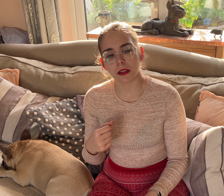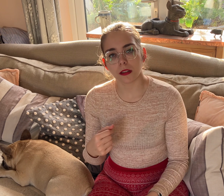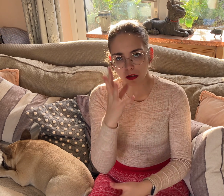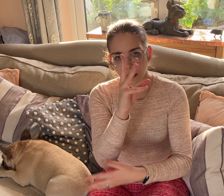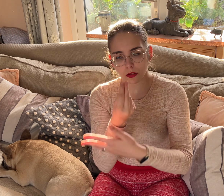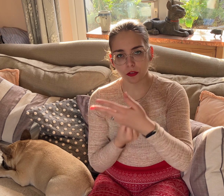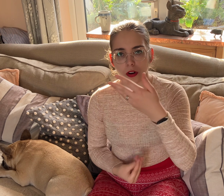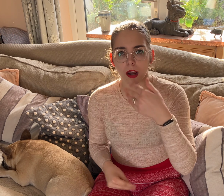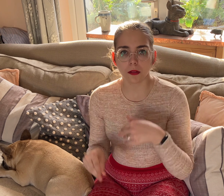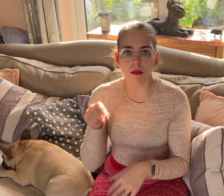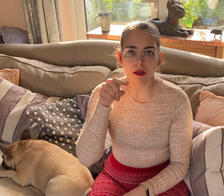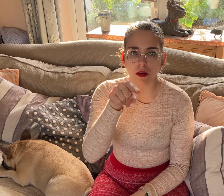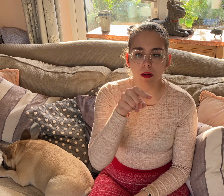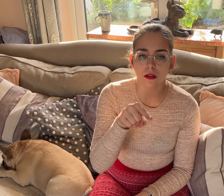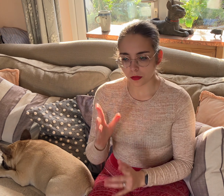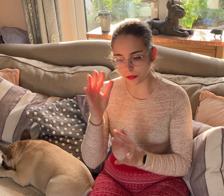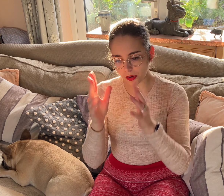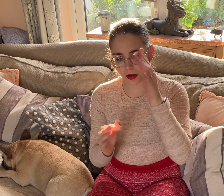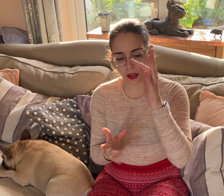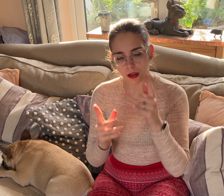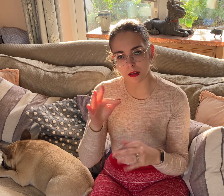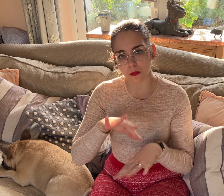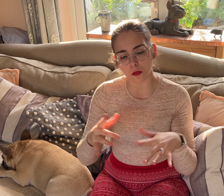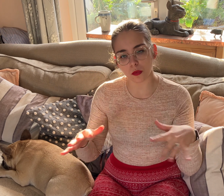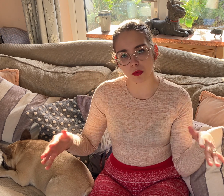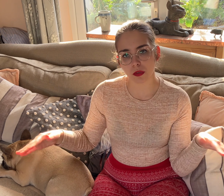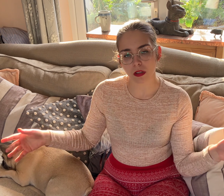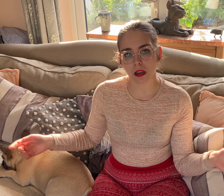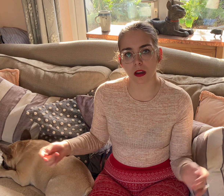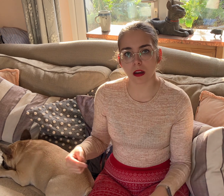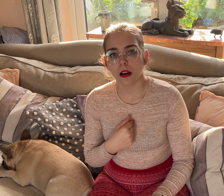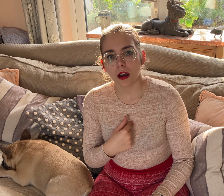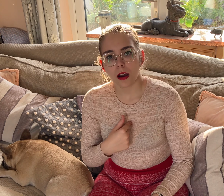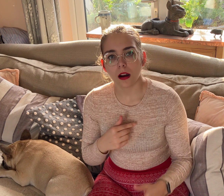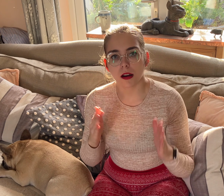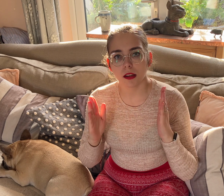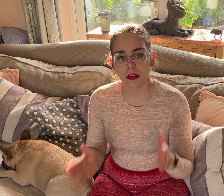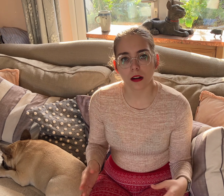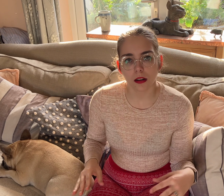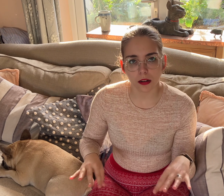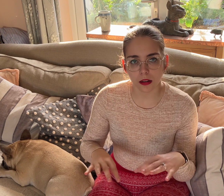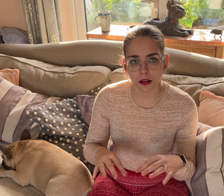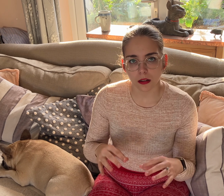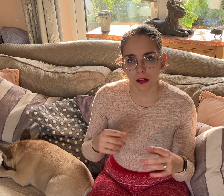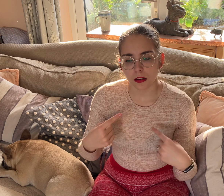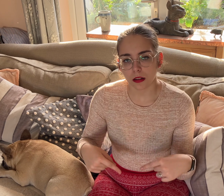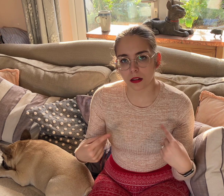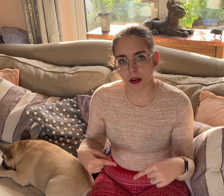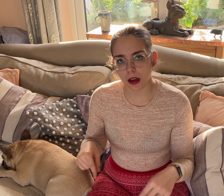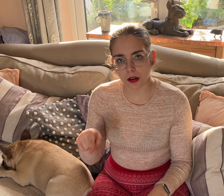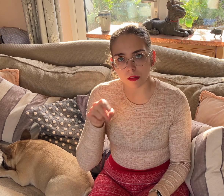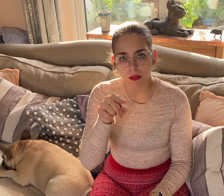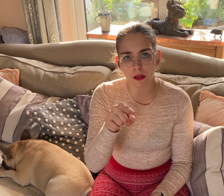drown you. Fire and water, I gotta allow you.